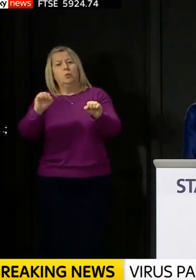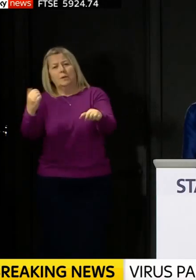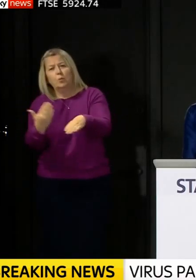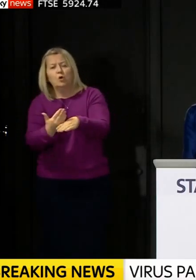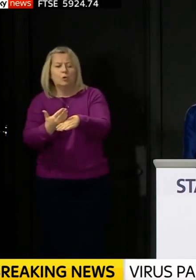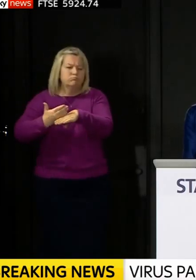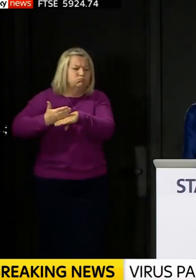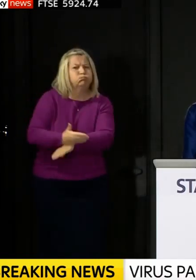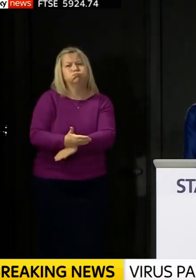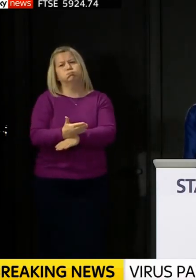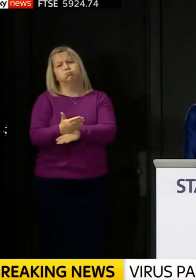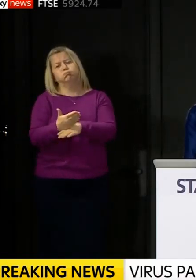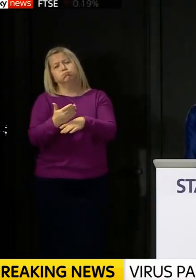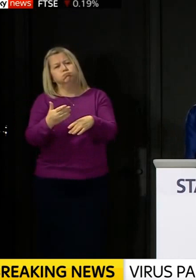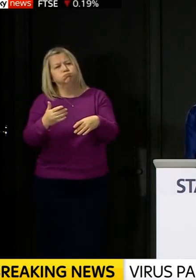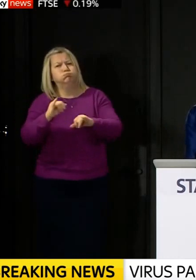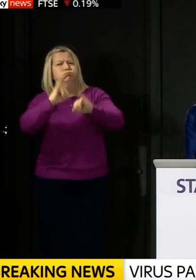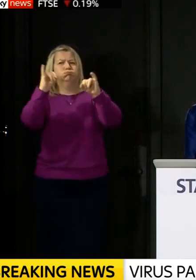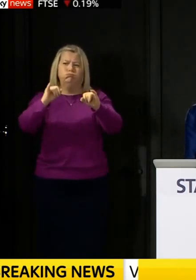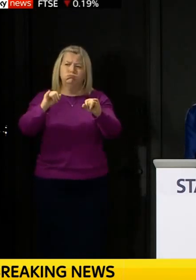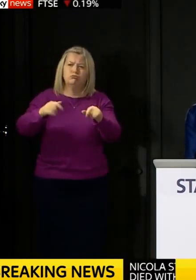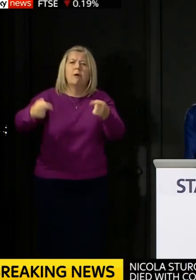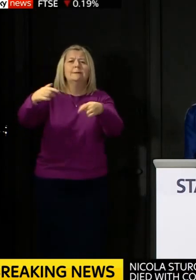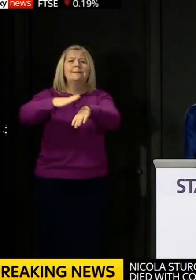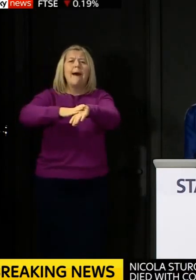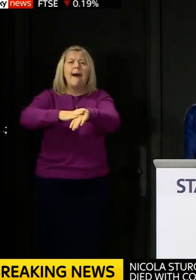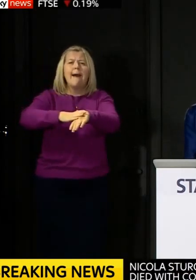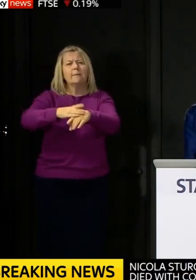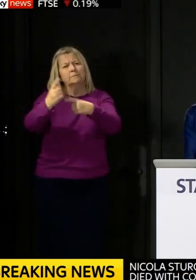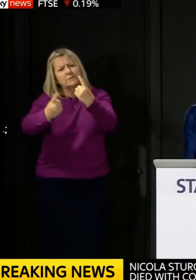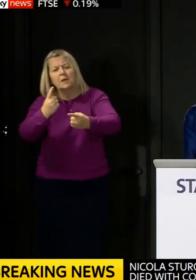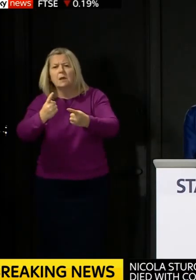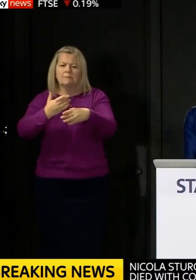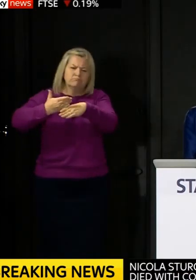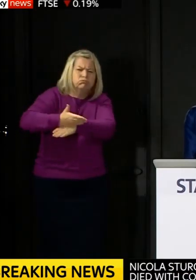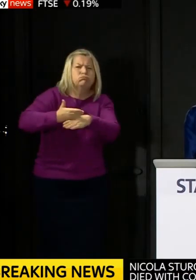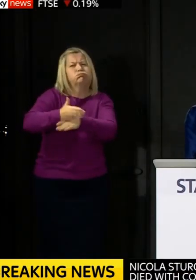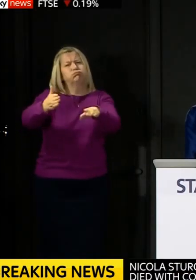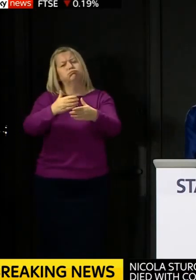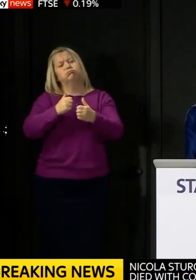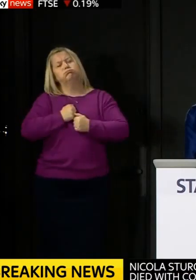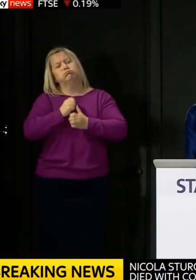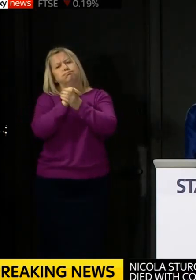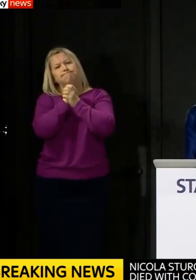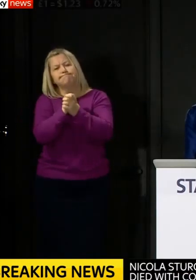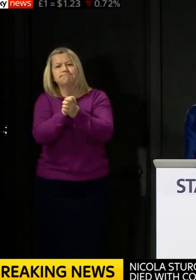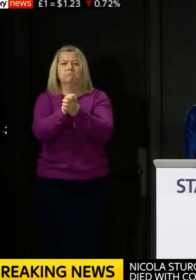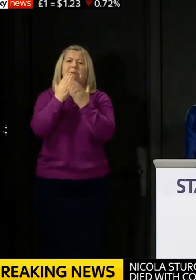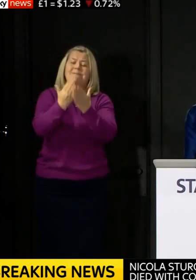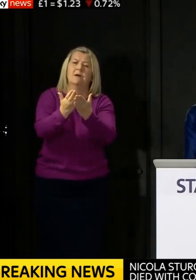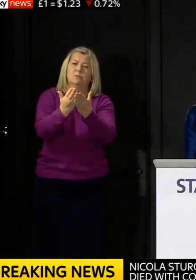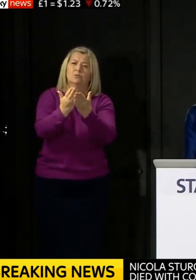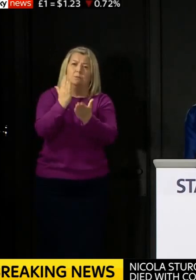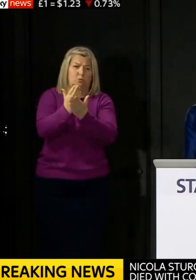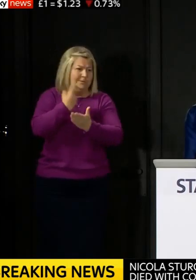the extra mile in incredibly challenging circumstances, and all of us owe you a huge debt of gratitude, and I and everyone